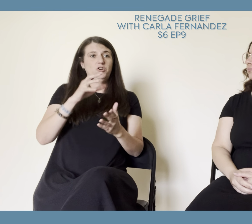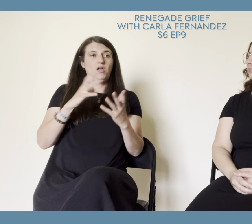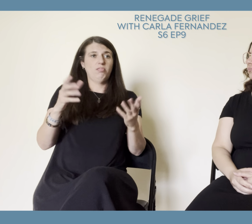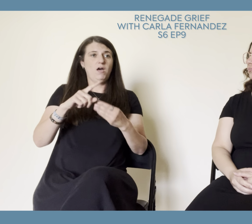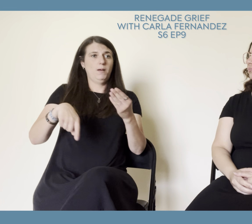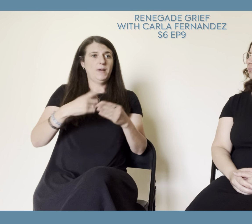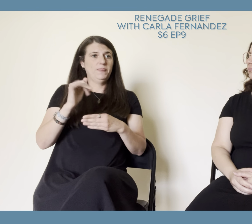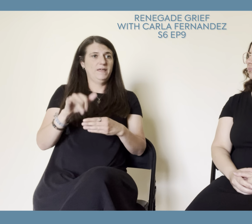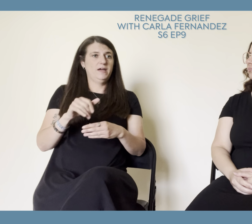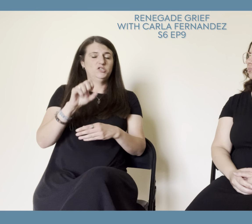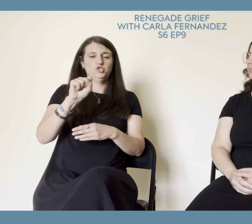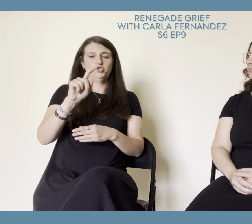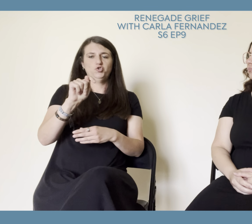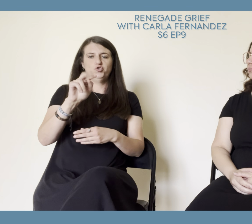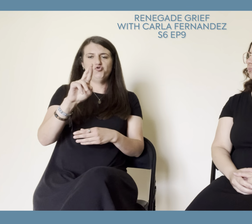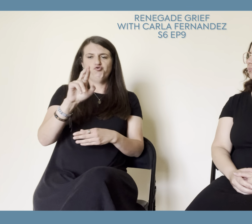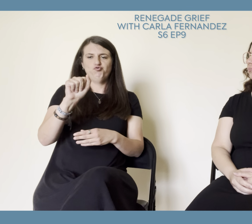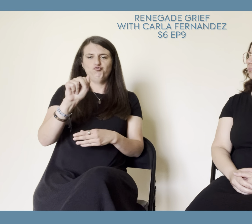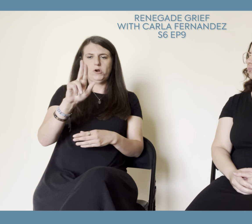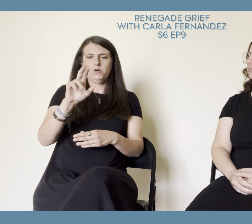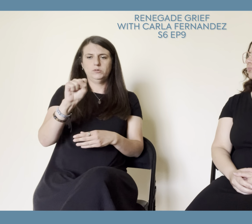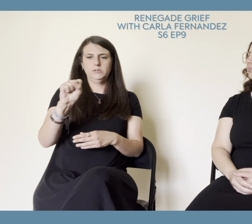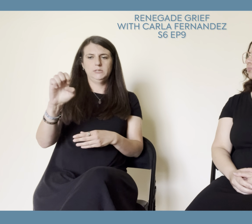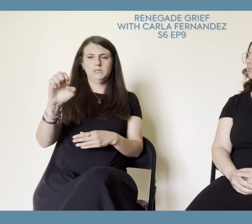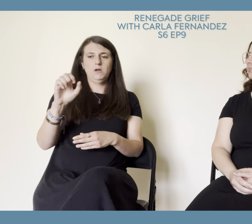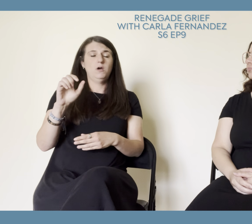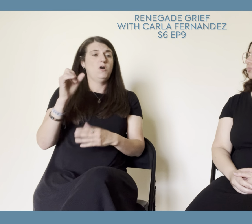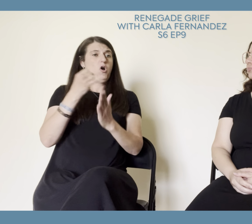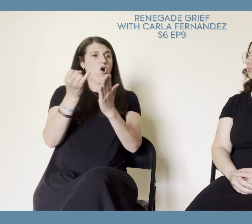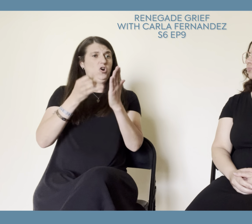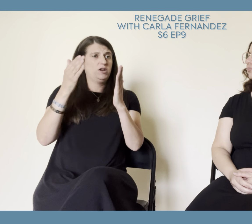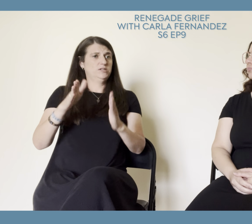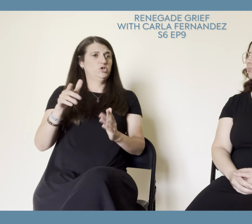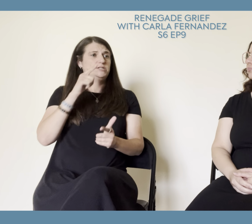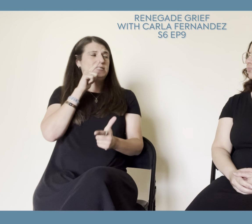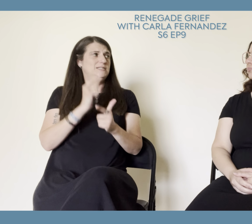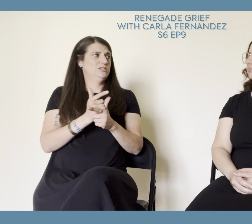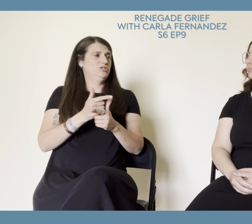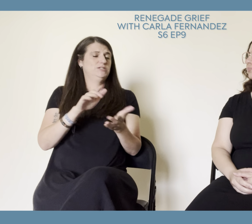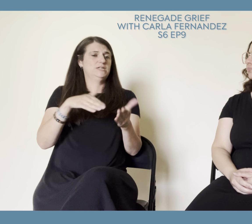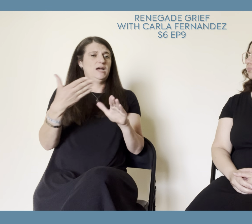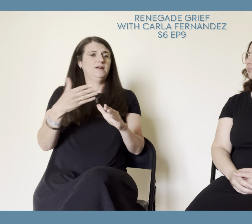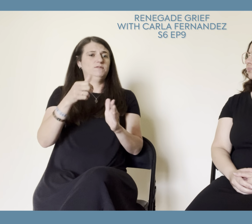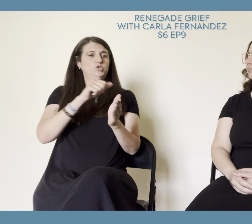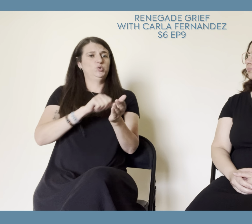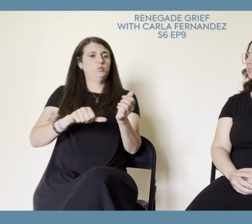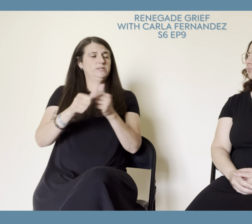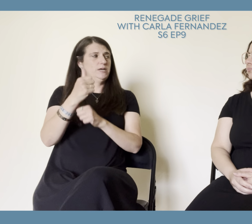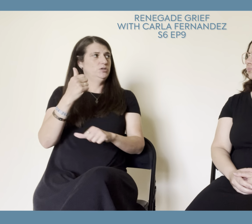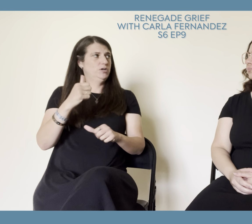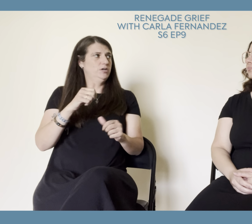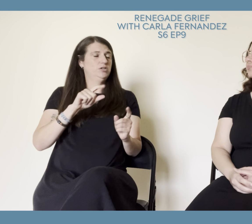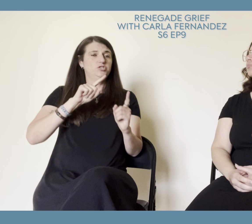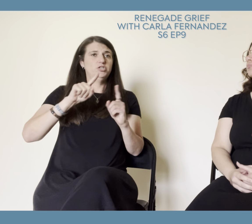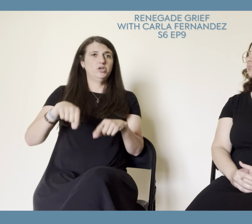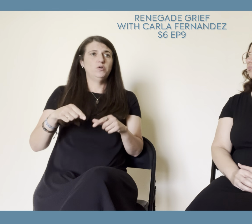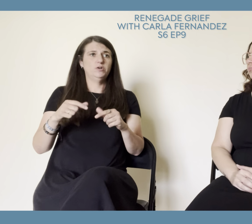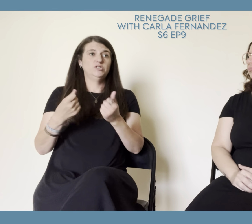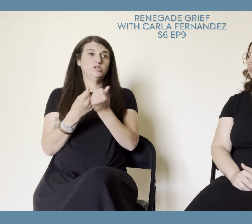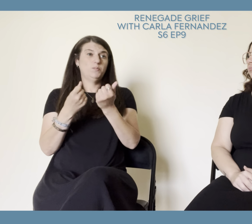Kim Strauss, who's an artist whose sister died by suicide, and Kim was like went to all these suicide support groups. It was like hold